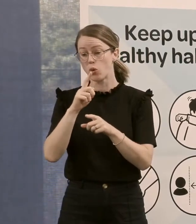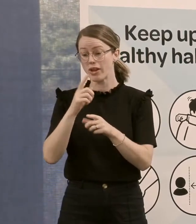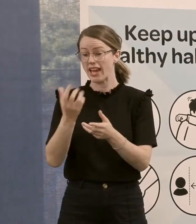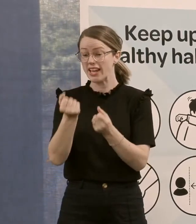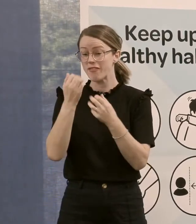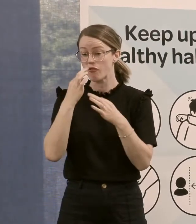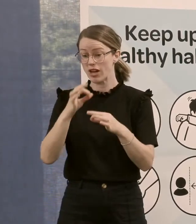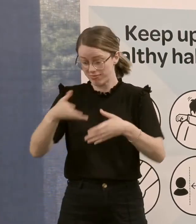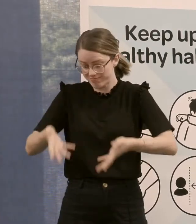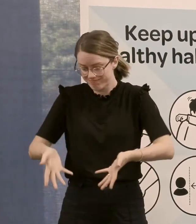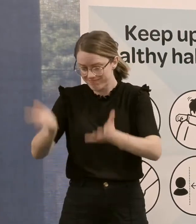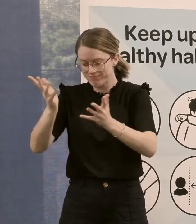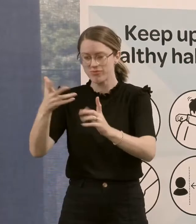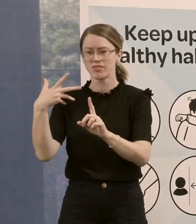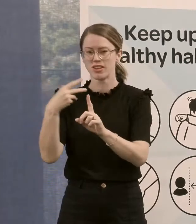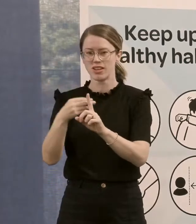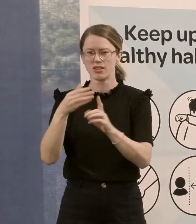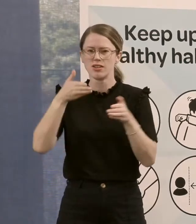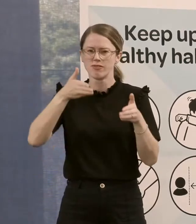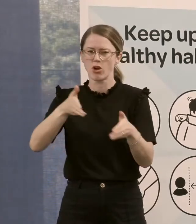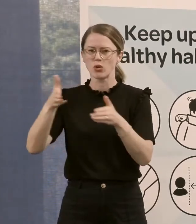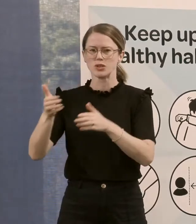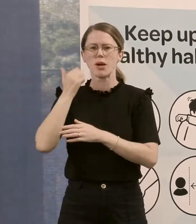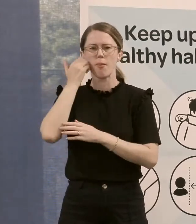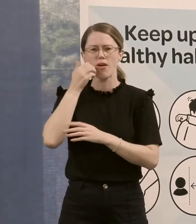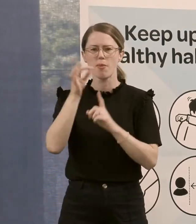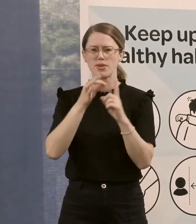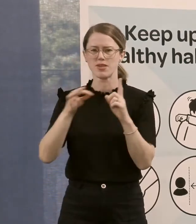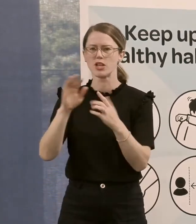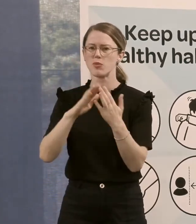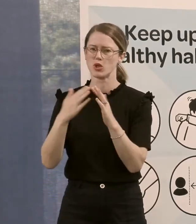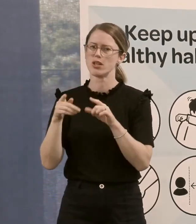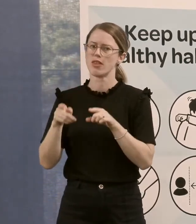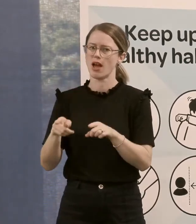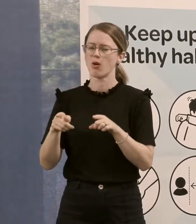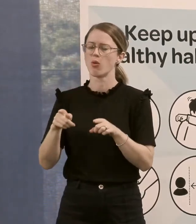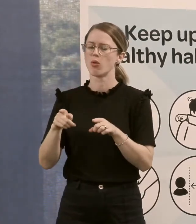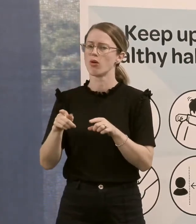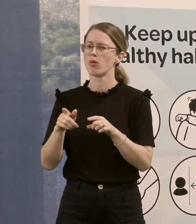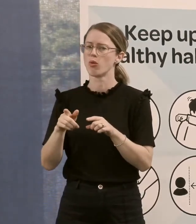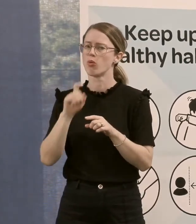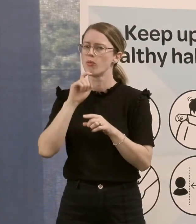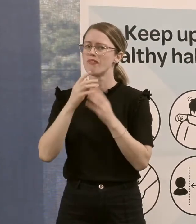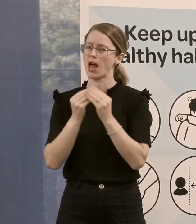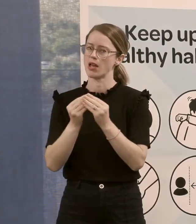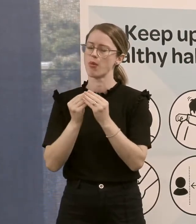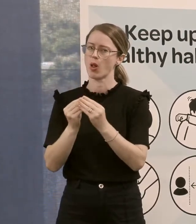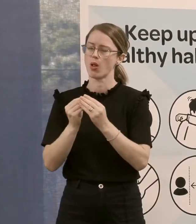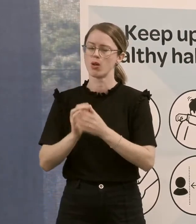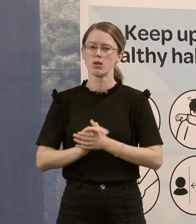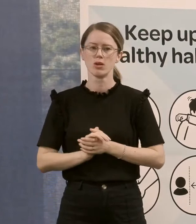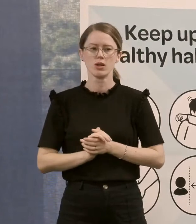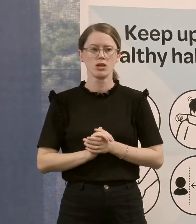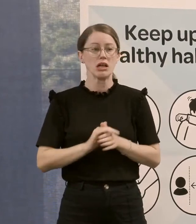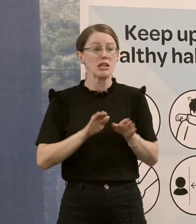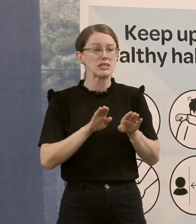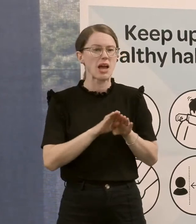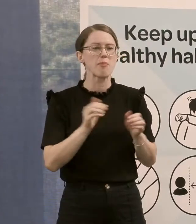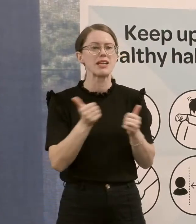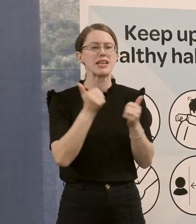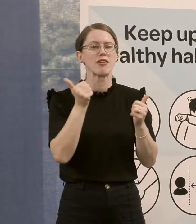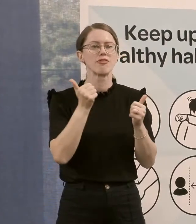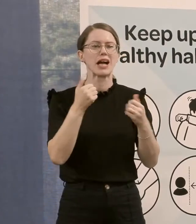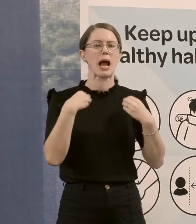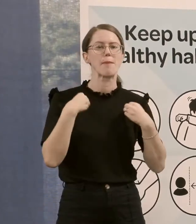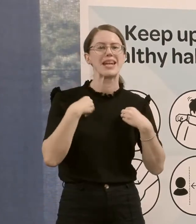free to get vaccinated, particularly in our Māori and Pacific communities, that would be hugely valuable. Likewise, many employers,